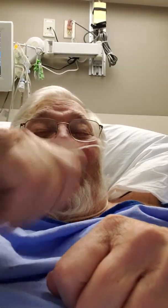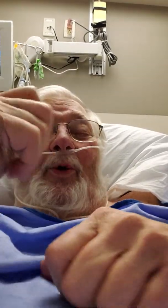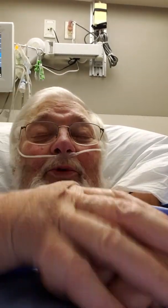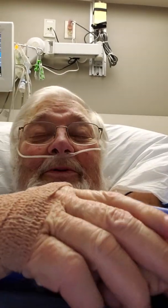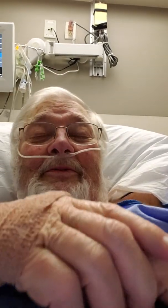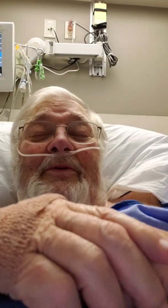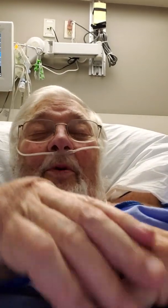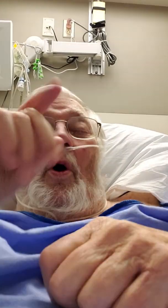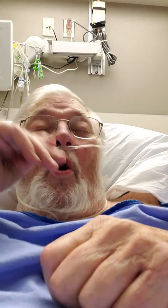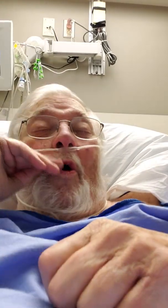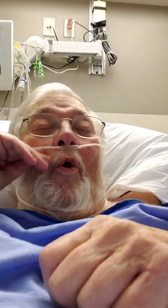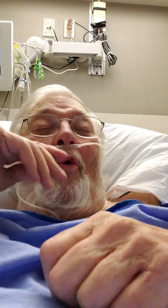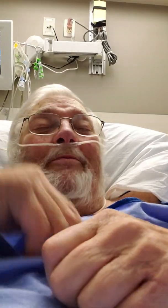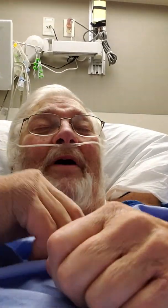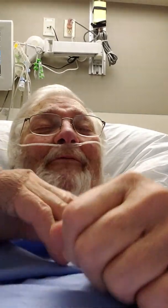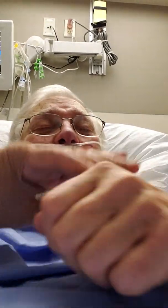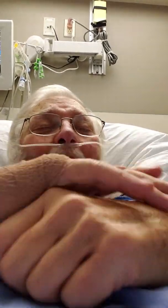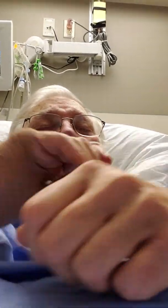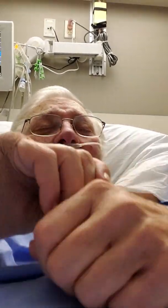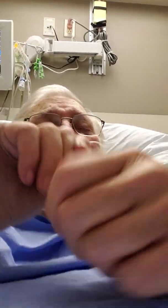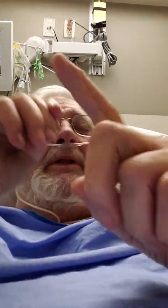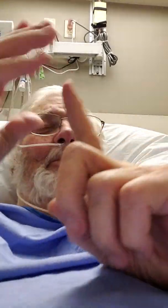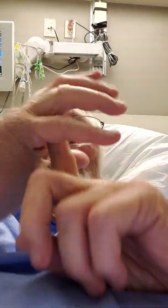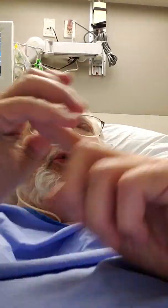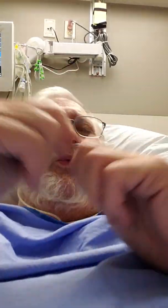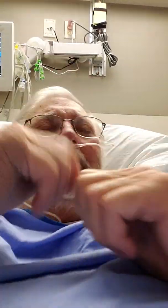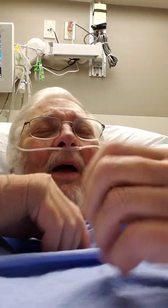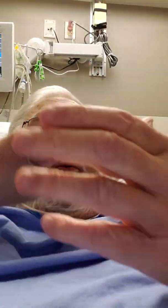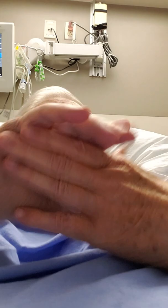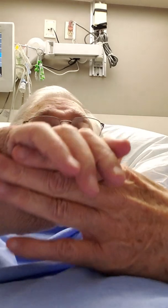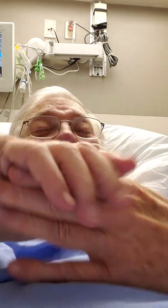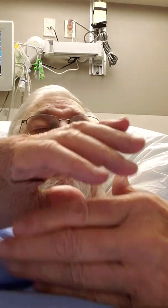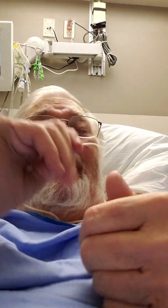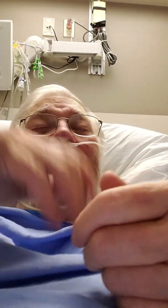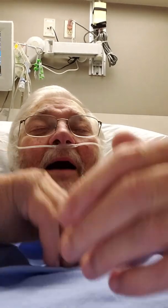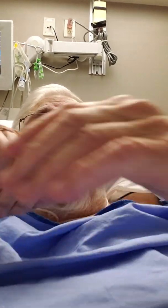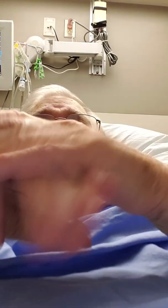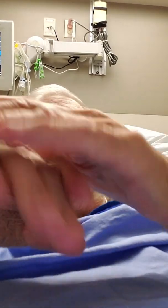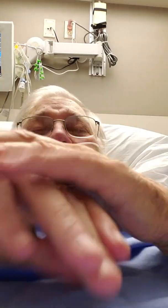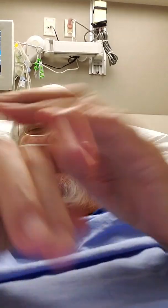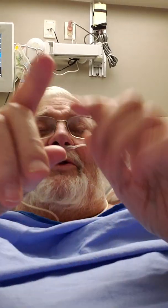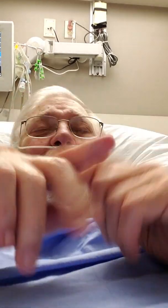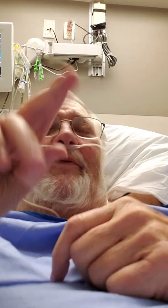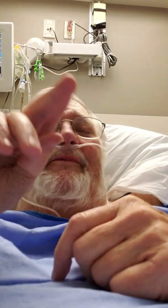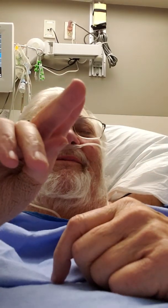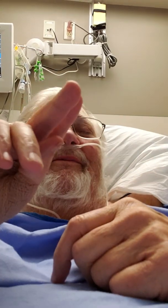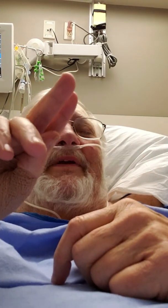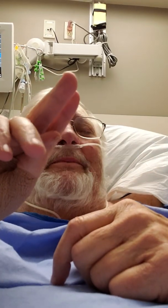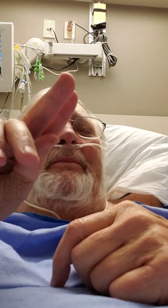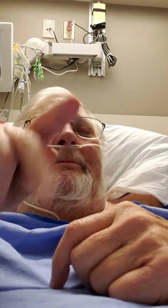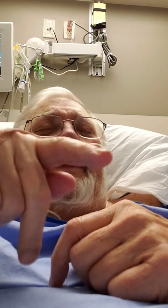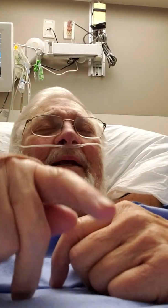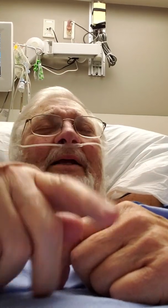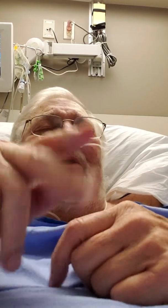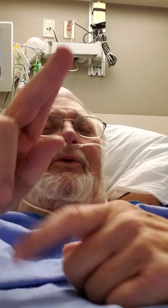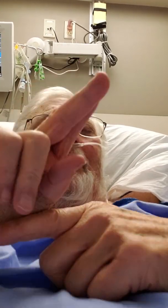out. Home, that's full time exposure to the time. My assets are to be